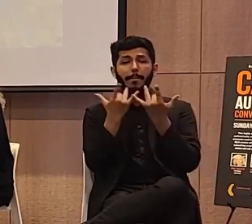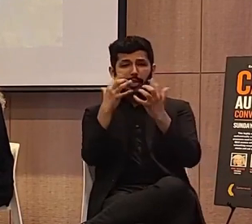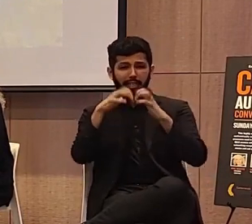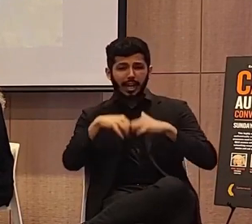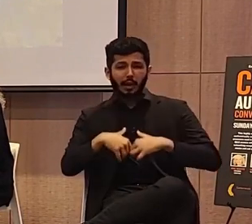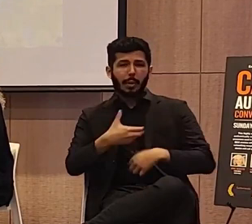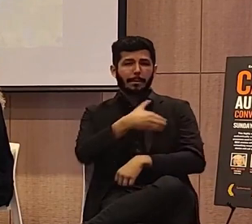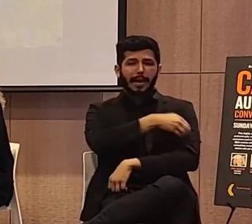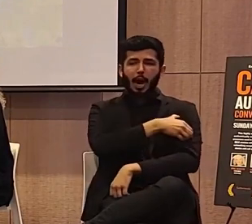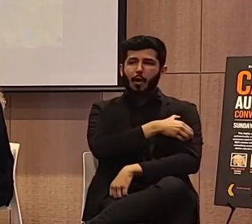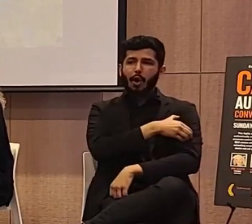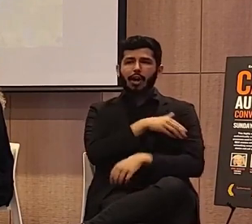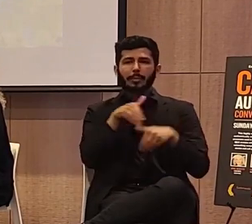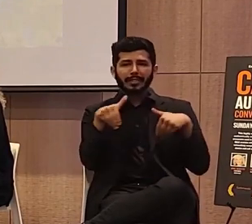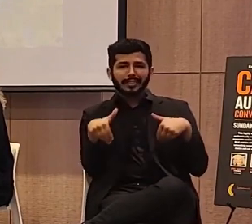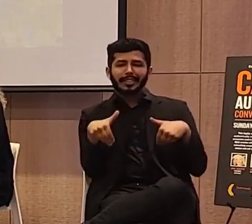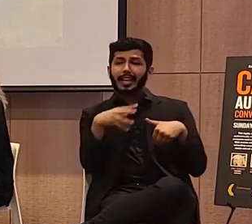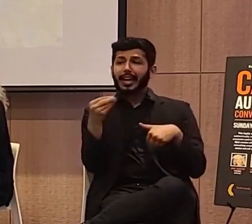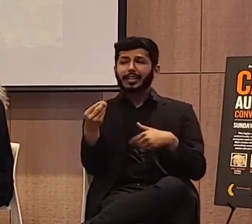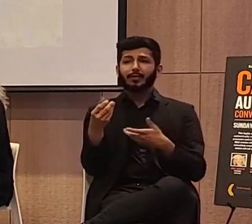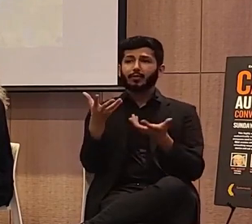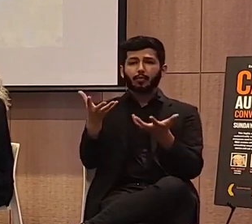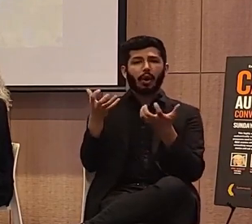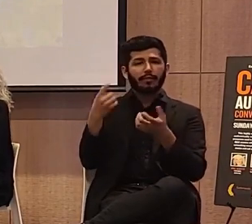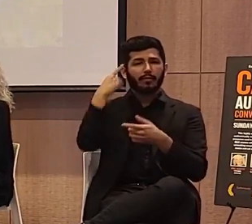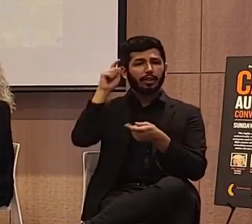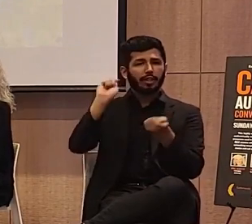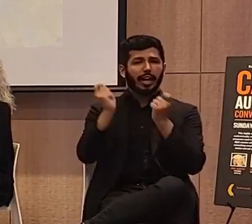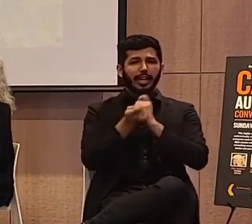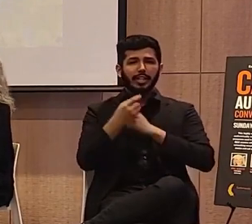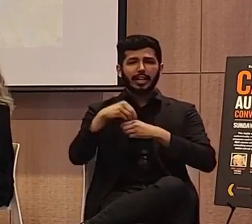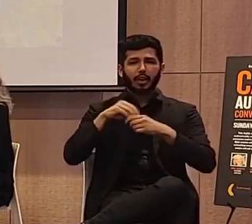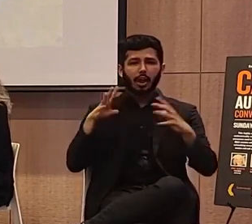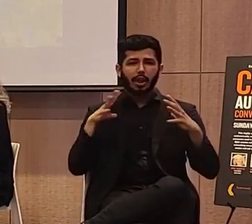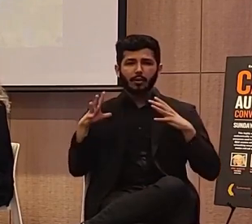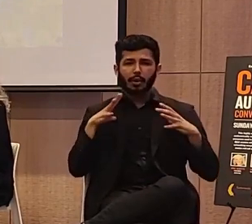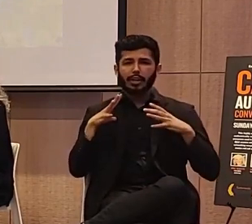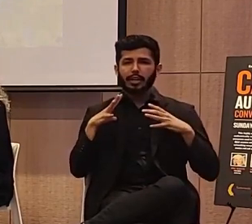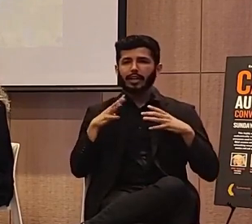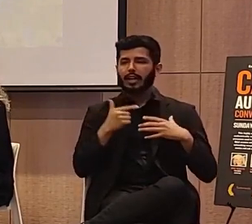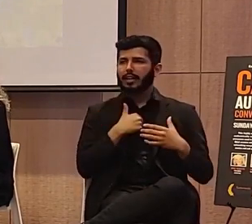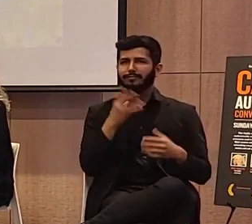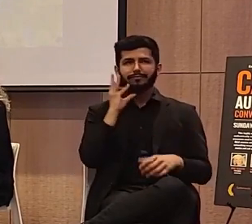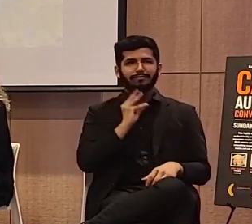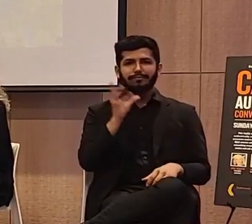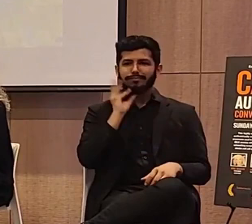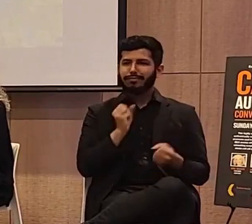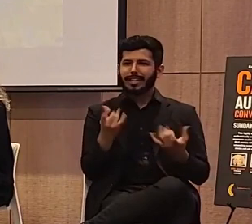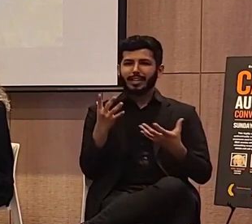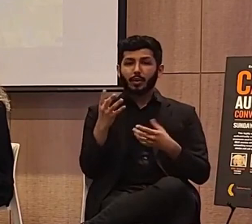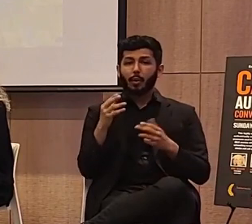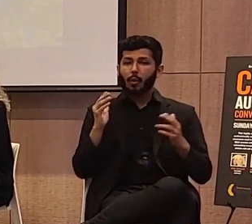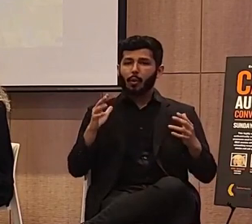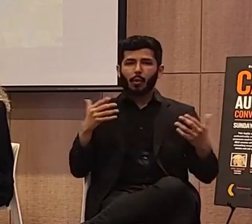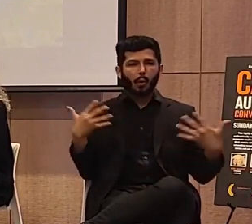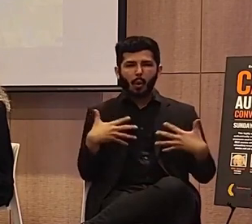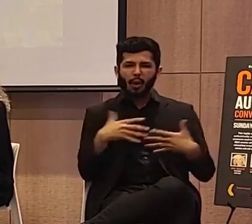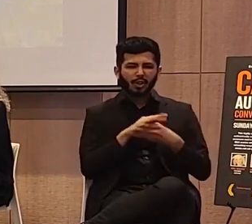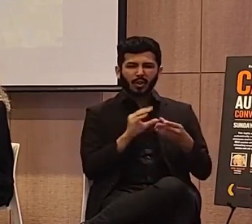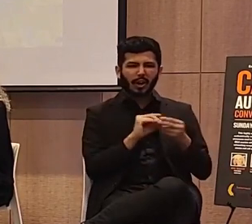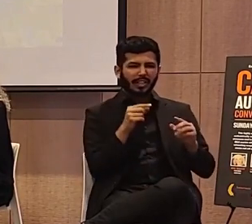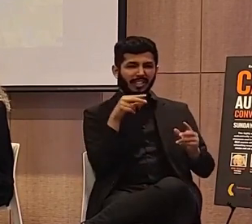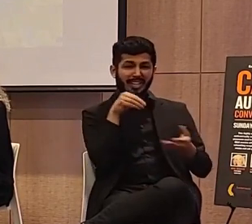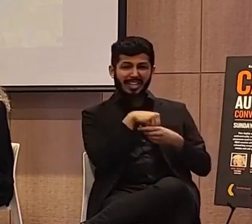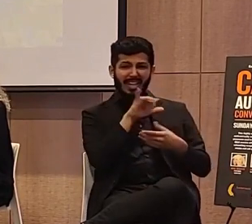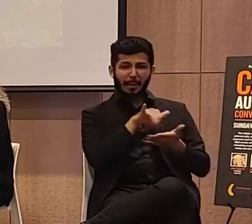Call for Change in Hollywood. I'm past the horror stories of the first part, and I'm onto the second part where she's outlining